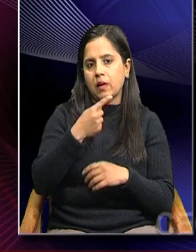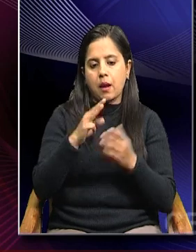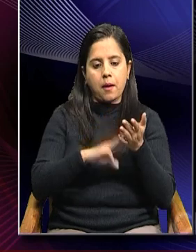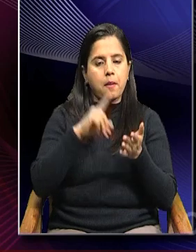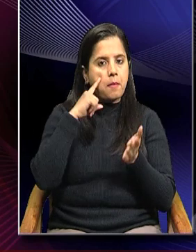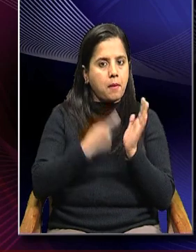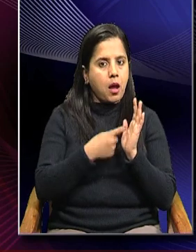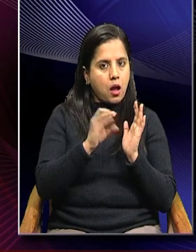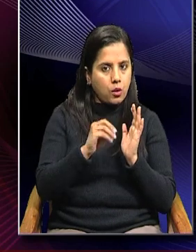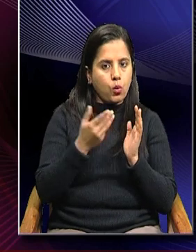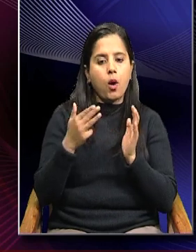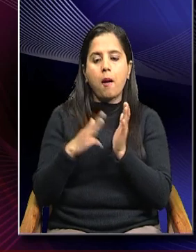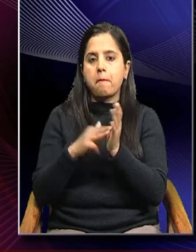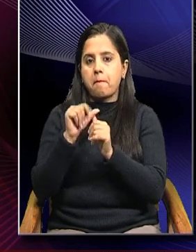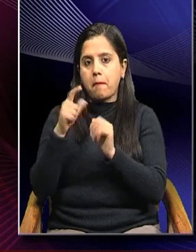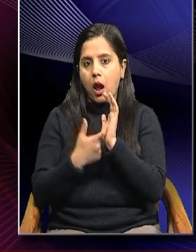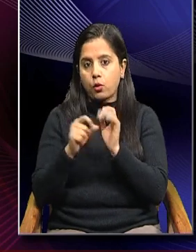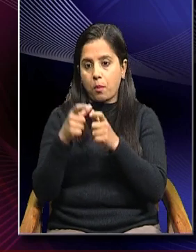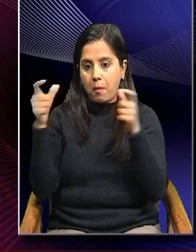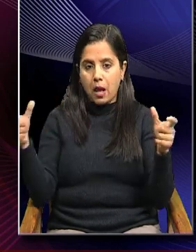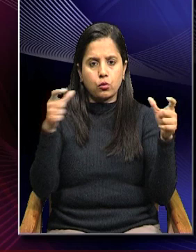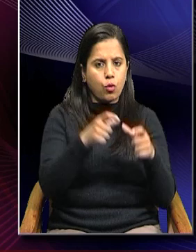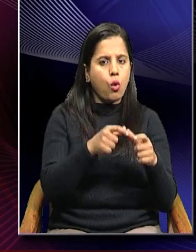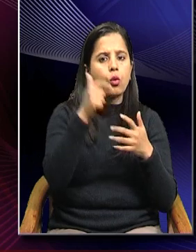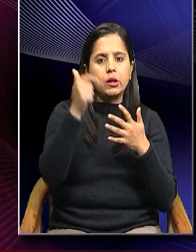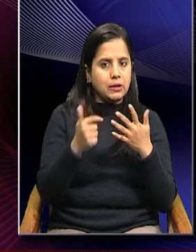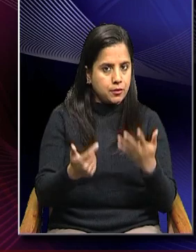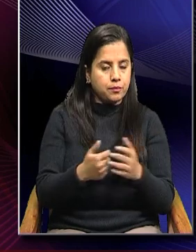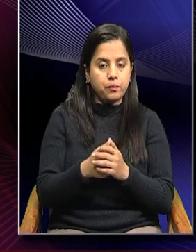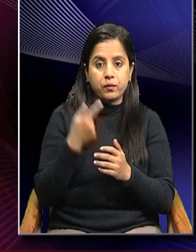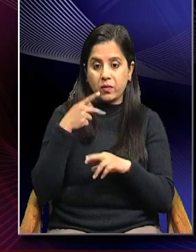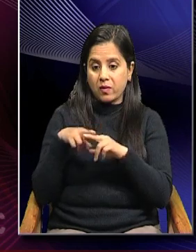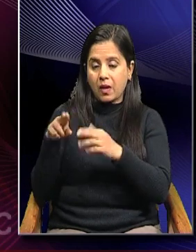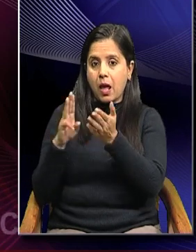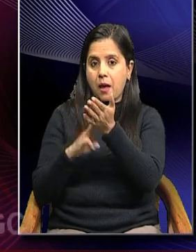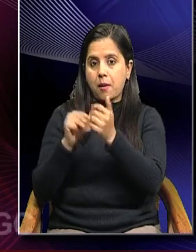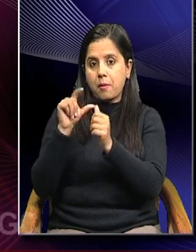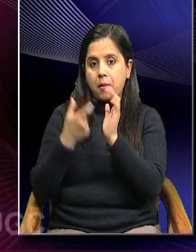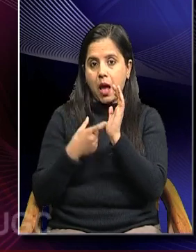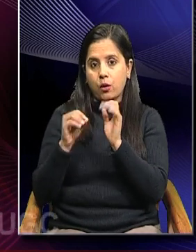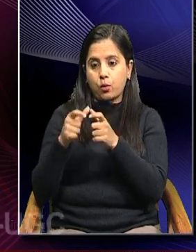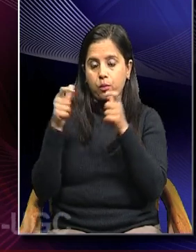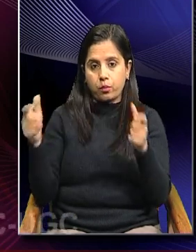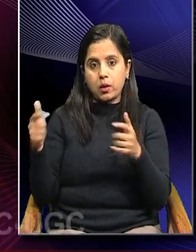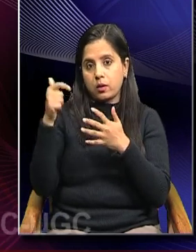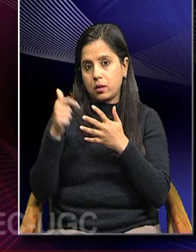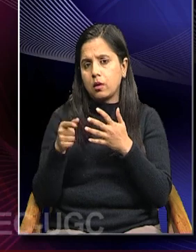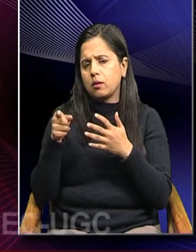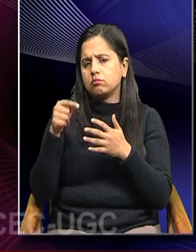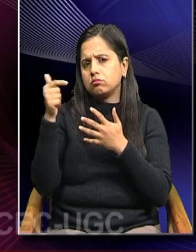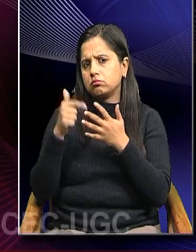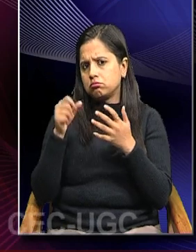microeconomic factors and what are the macroeconomic factors. If I talk about macroeconomic environment, of course these factors